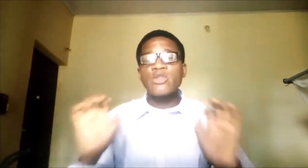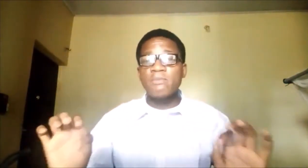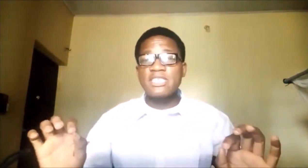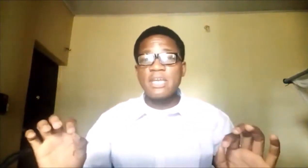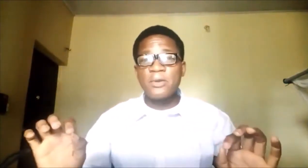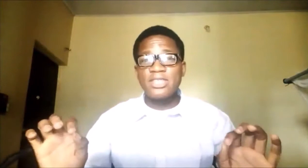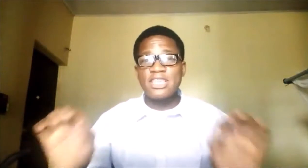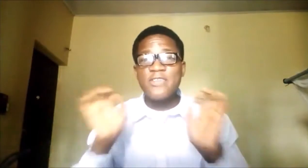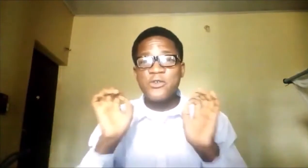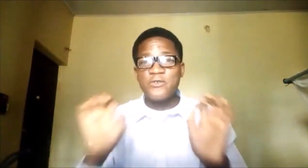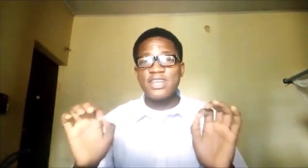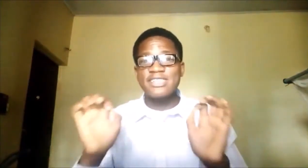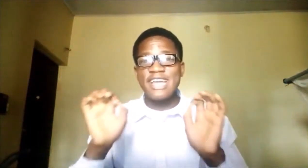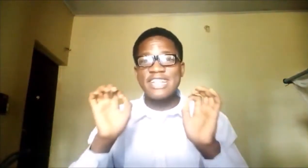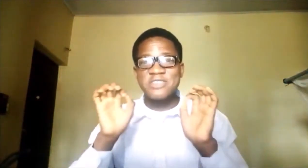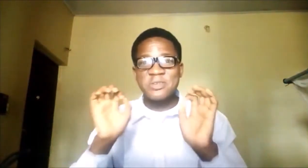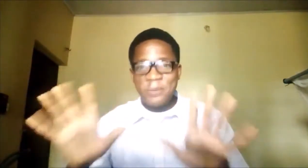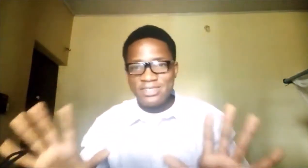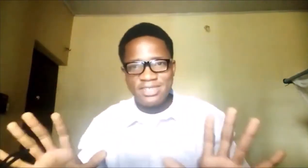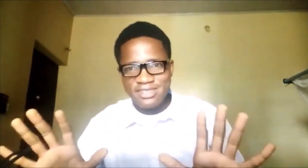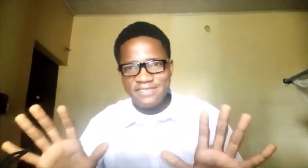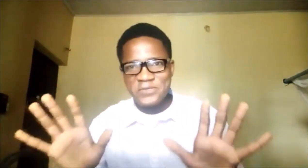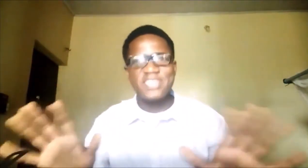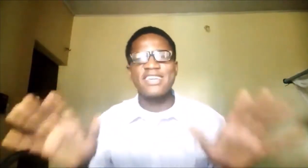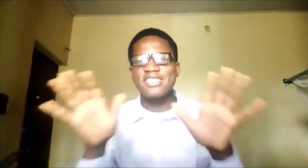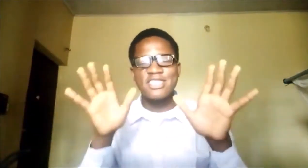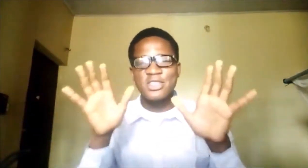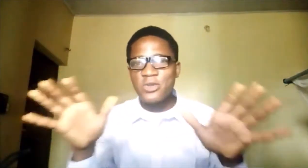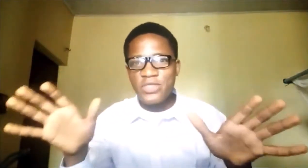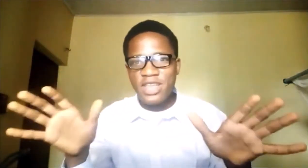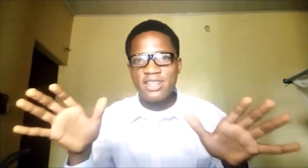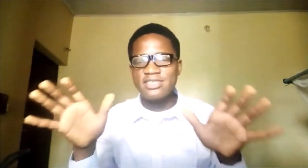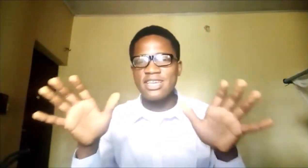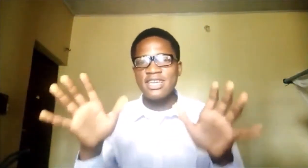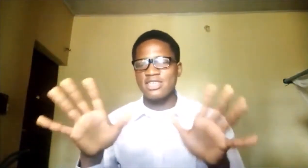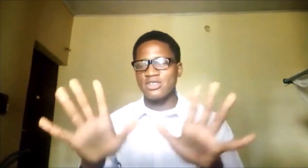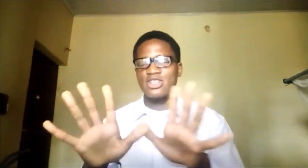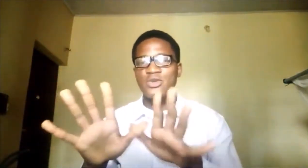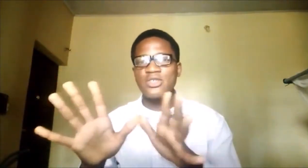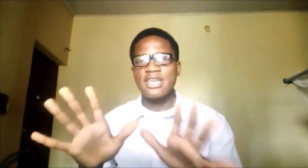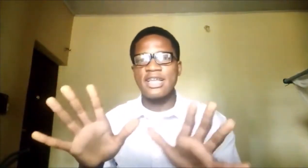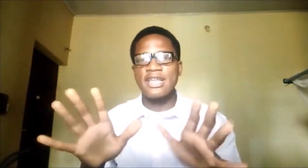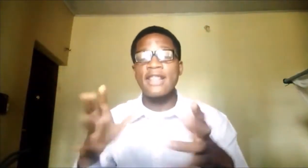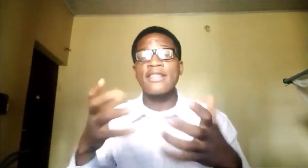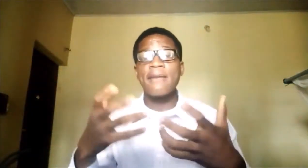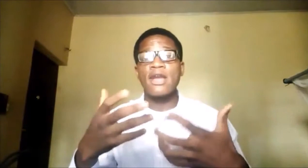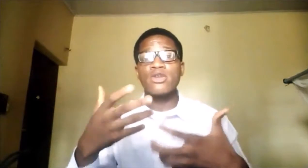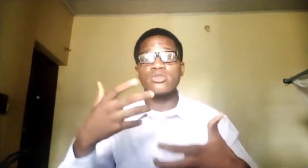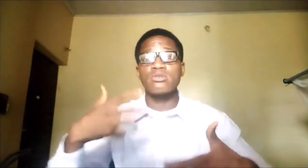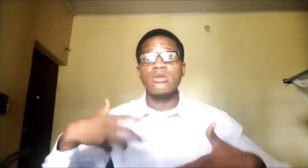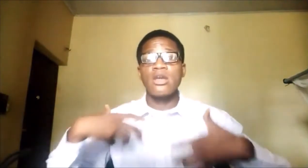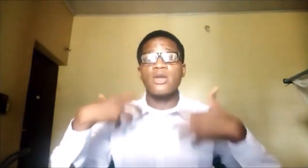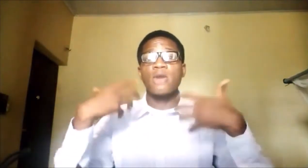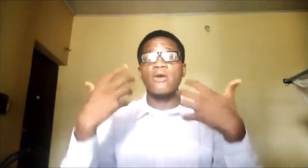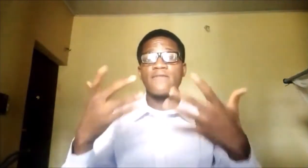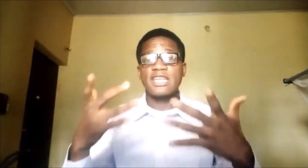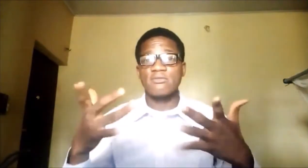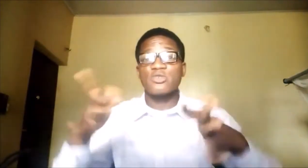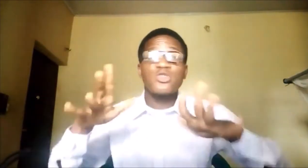be disappointed if your fingers aren't responding. Okay, it's a new thing. It's just a new thing they're learning. In time, they're going to become more flexible. So don't look